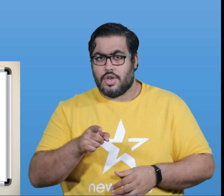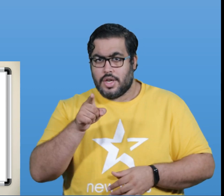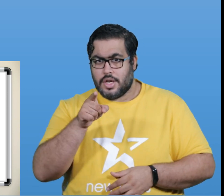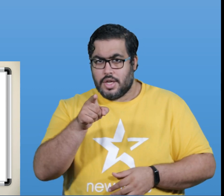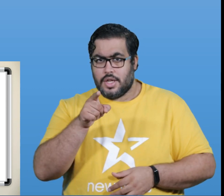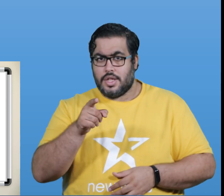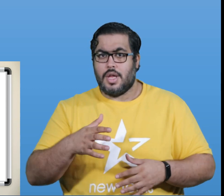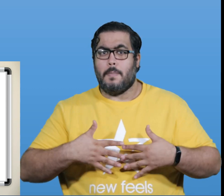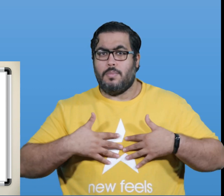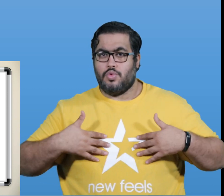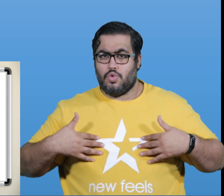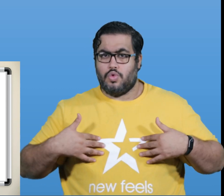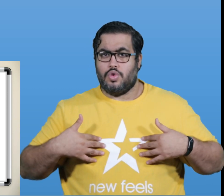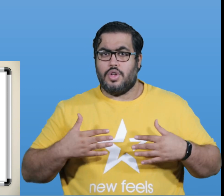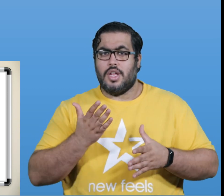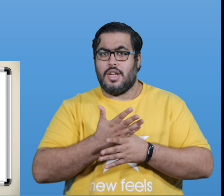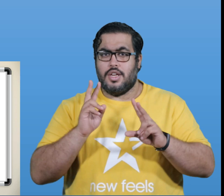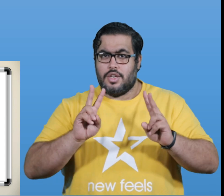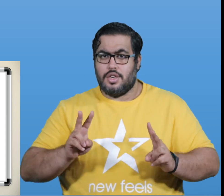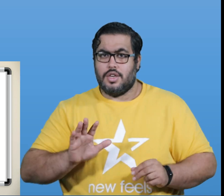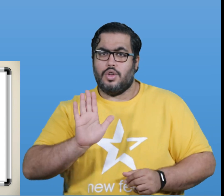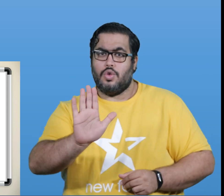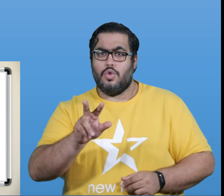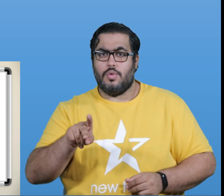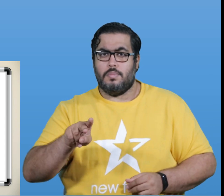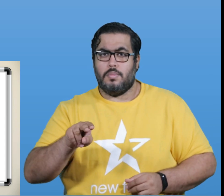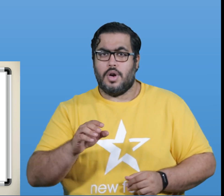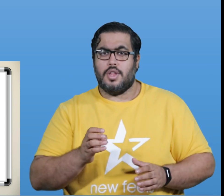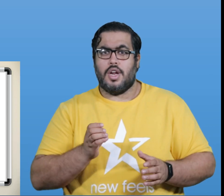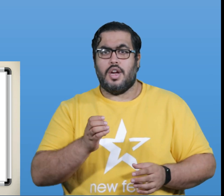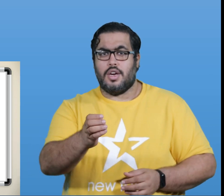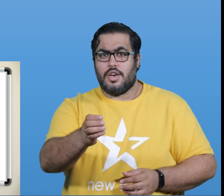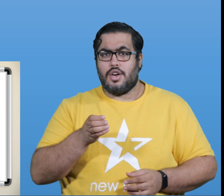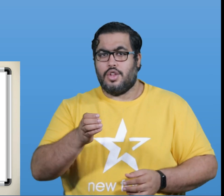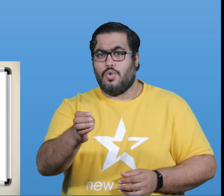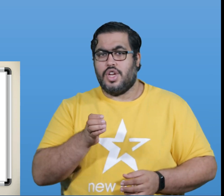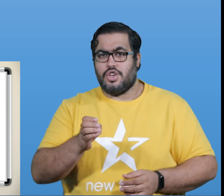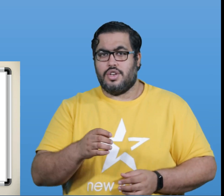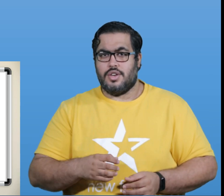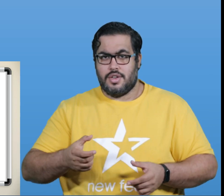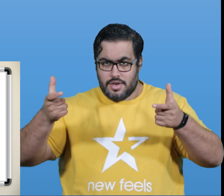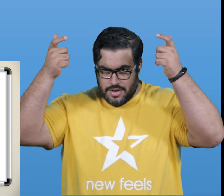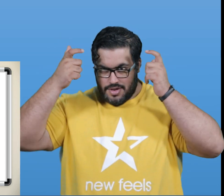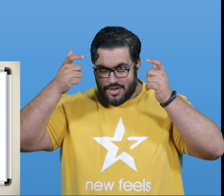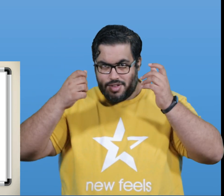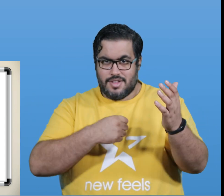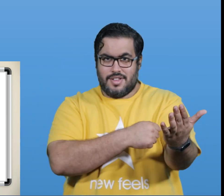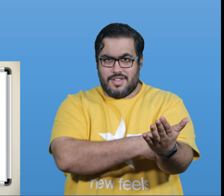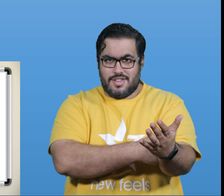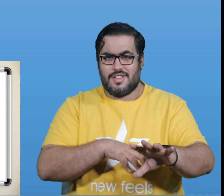brother's graduation, and in no less than 14 sentences describe the time and place of the celebration, the event, and the importance of